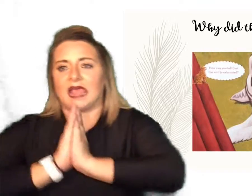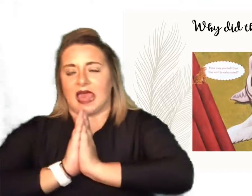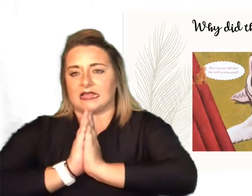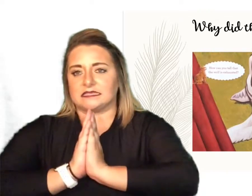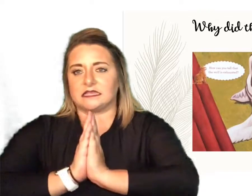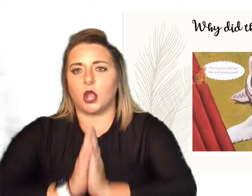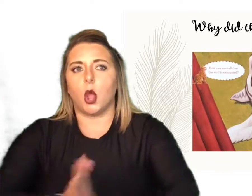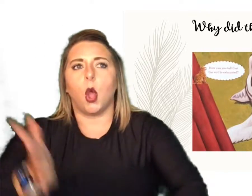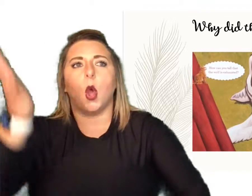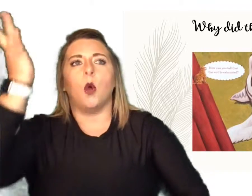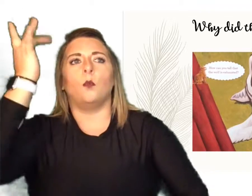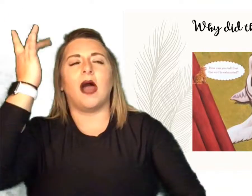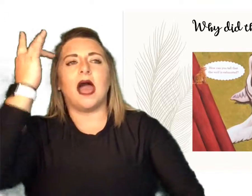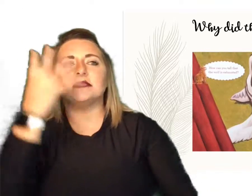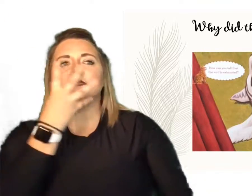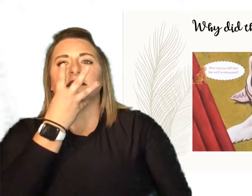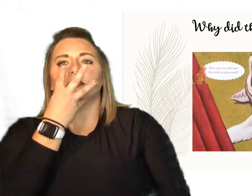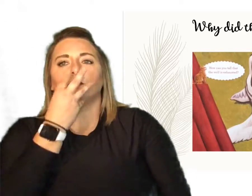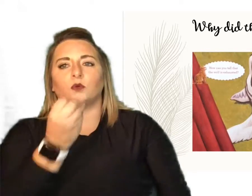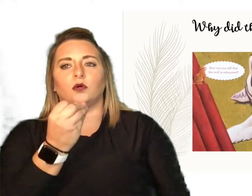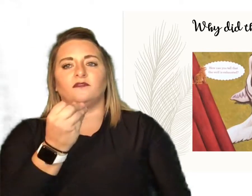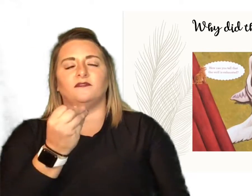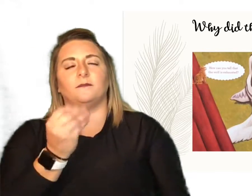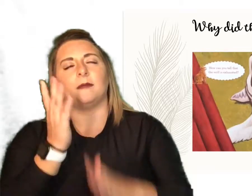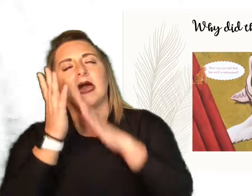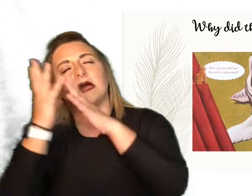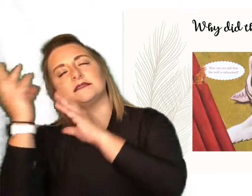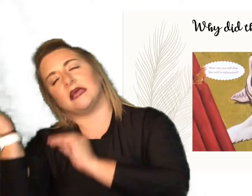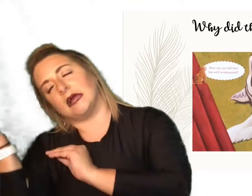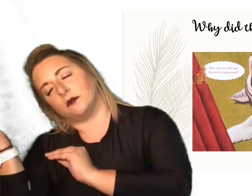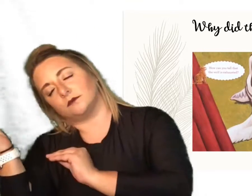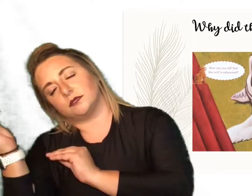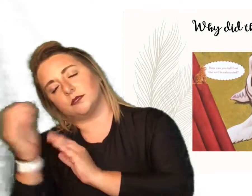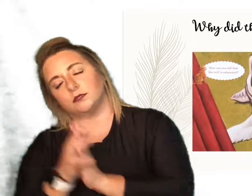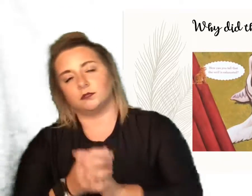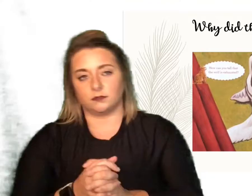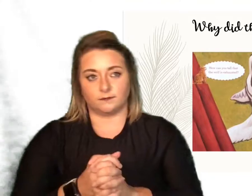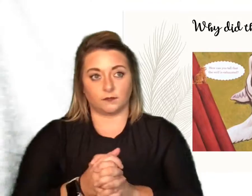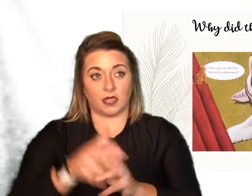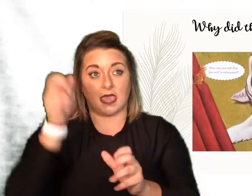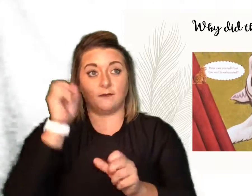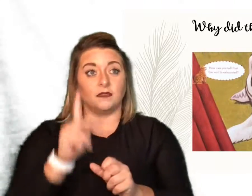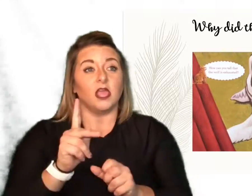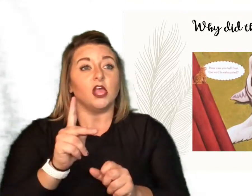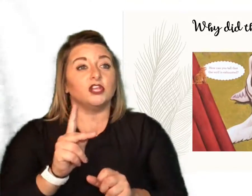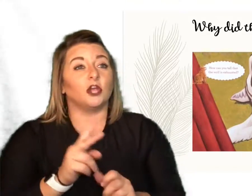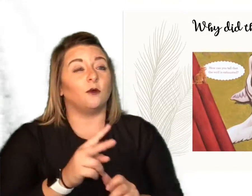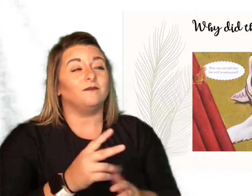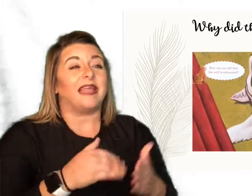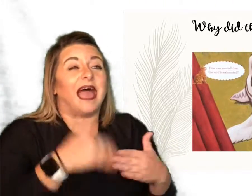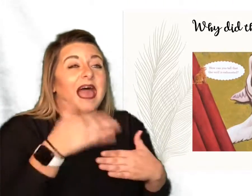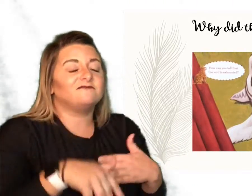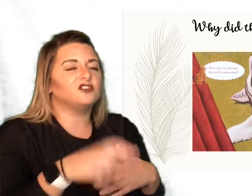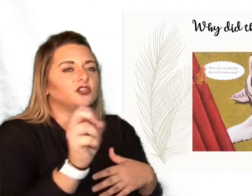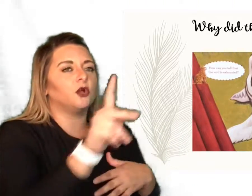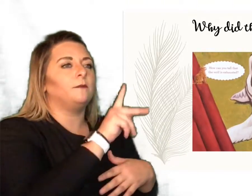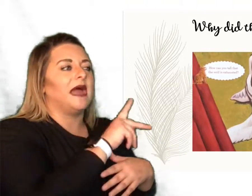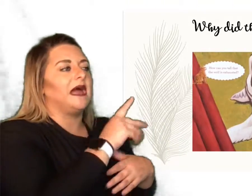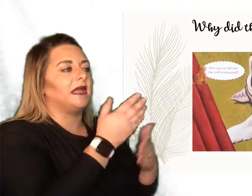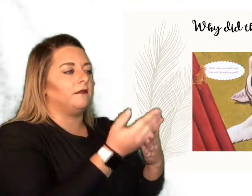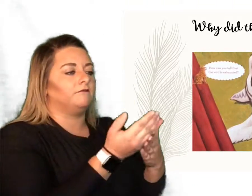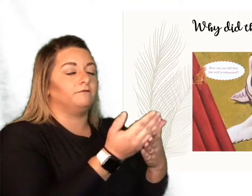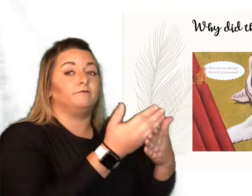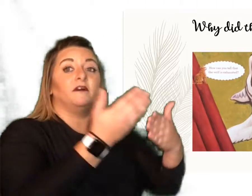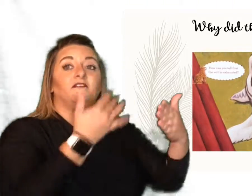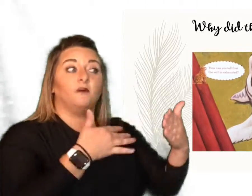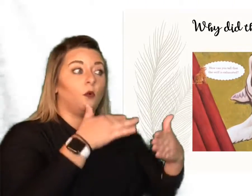question asked, why did the wolf pass out? Okay, so after you go